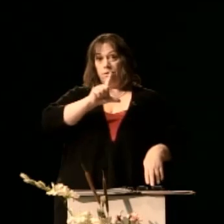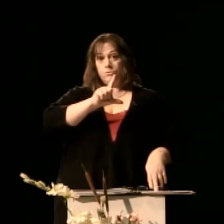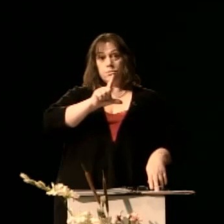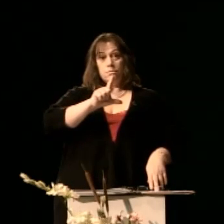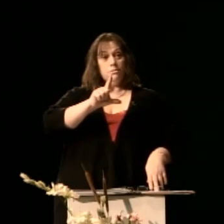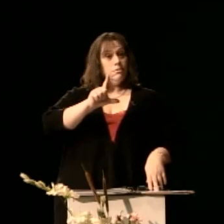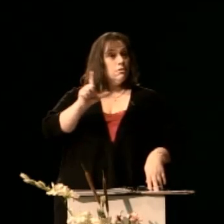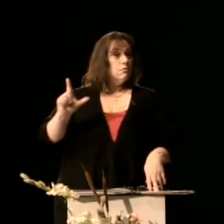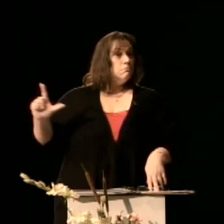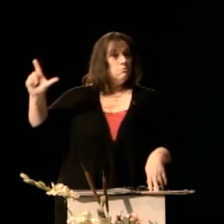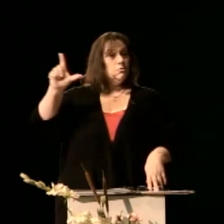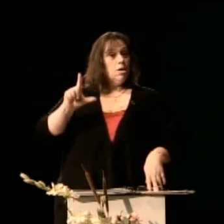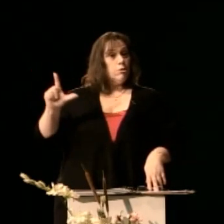Left, library.